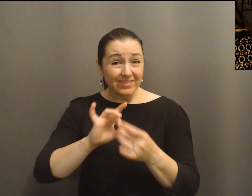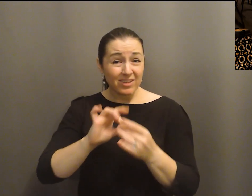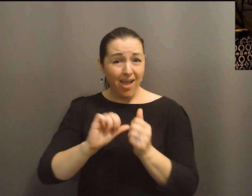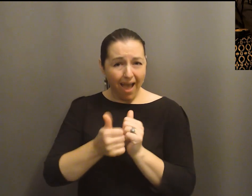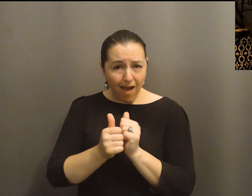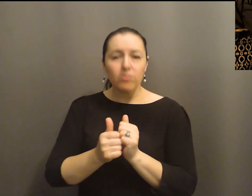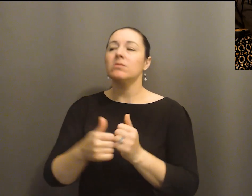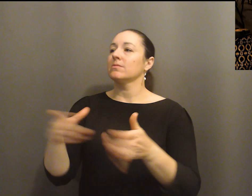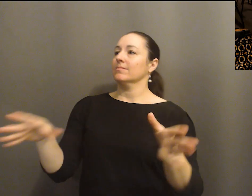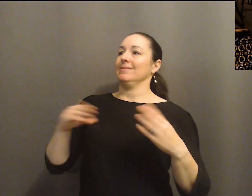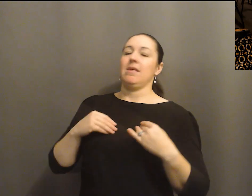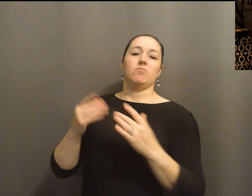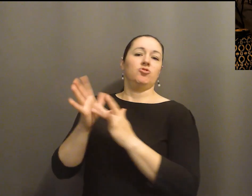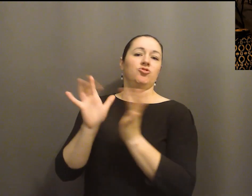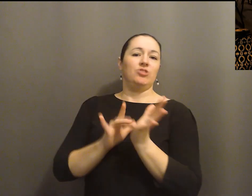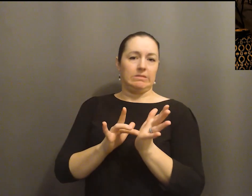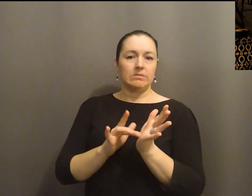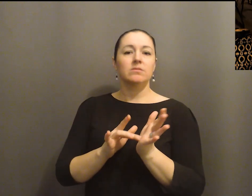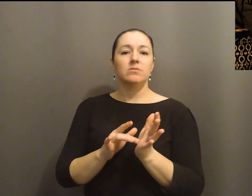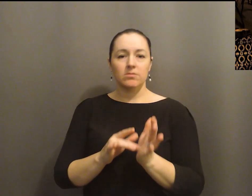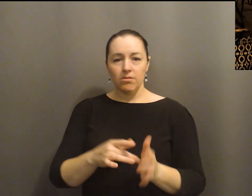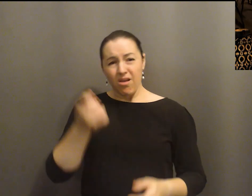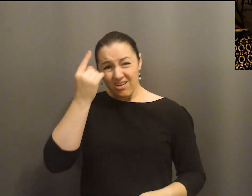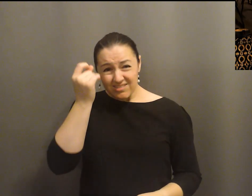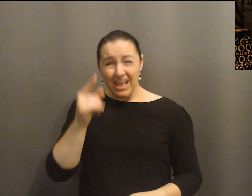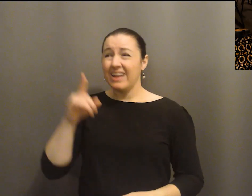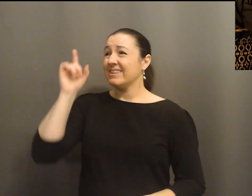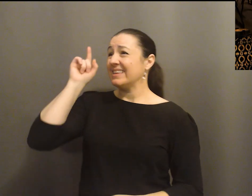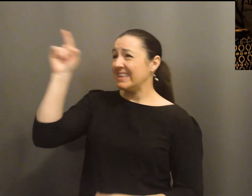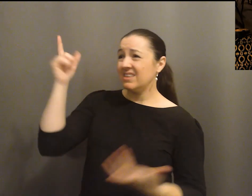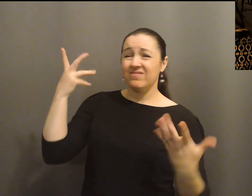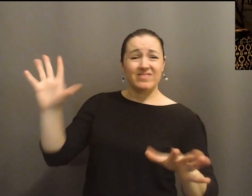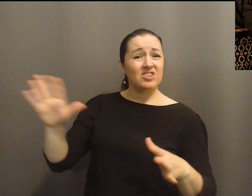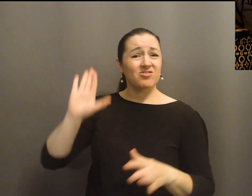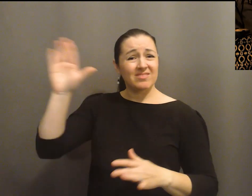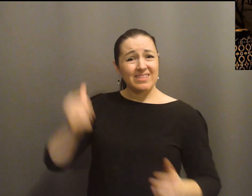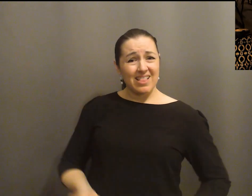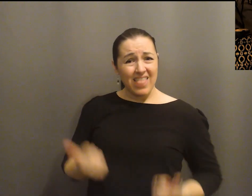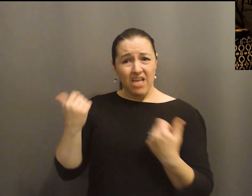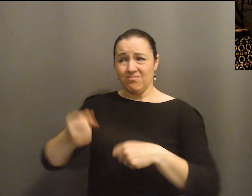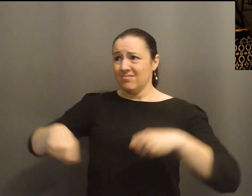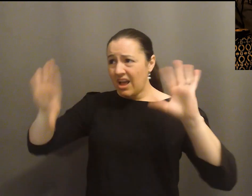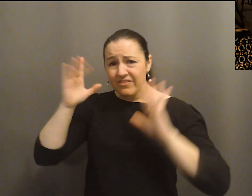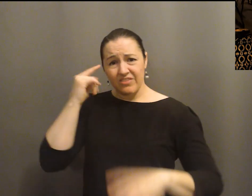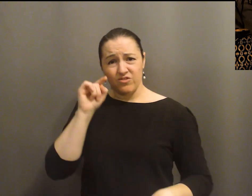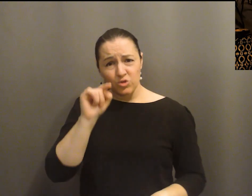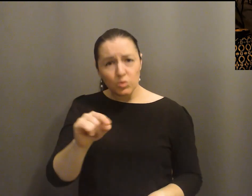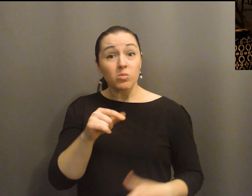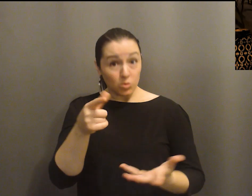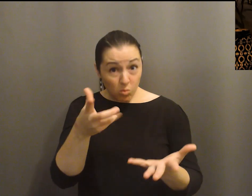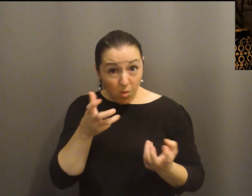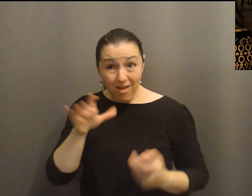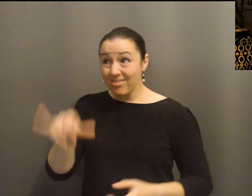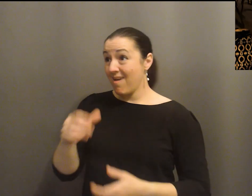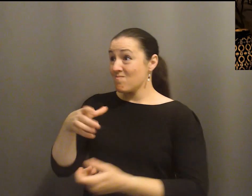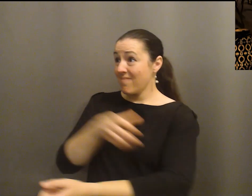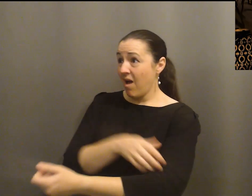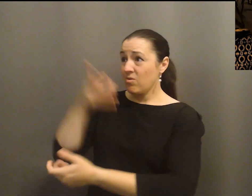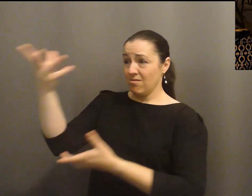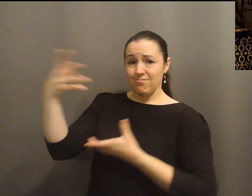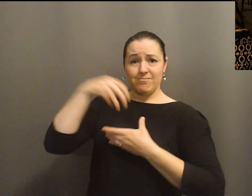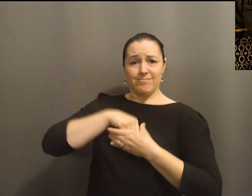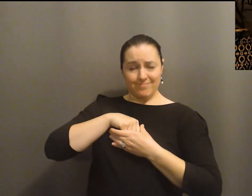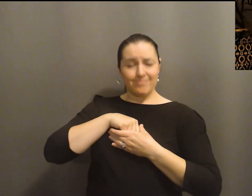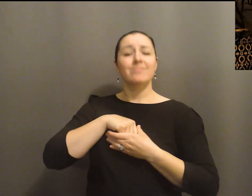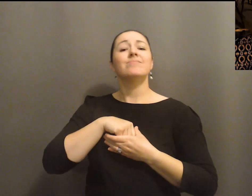And say I want to receive And accept what you did For me on the cross You laid down your life For me And then the power To rise again from the dead I want to receive That power into my life When